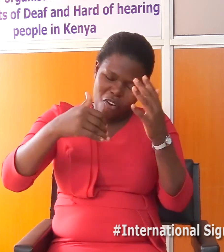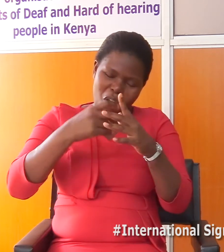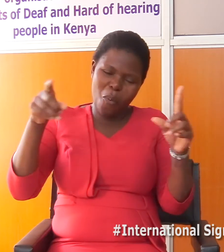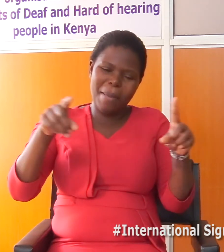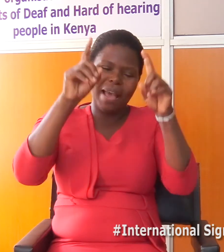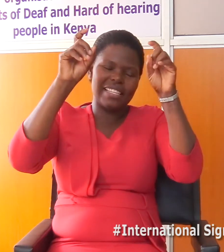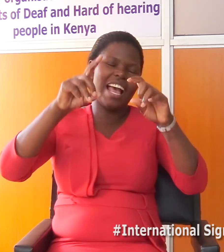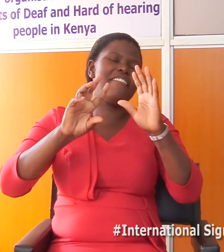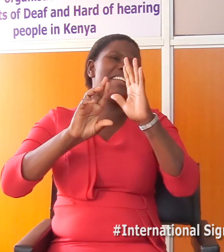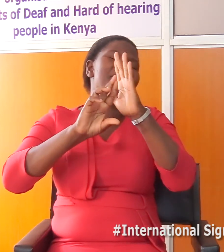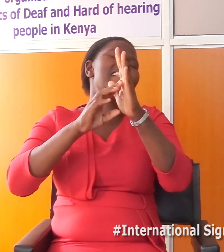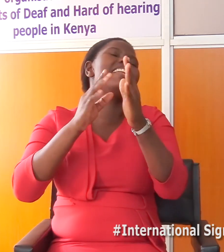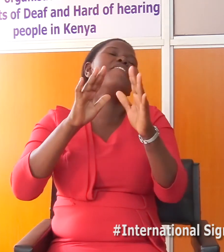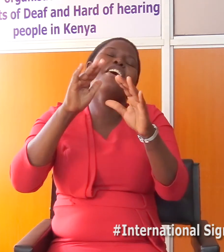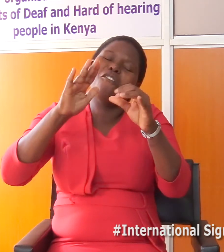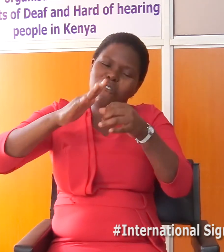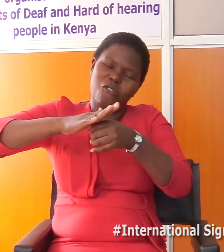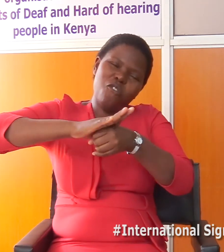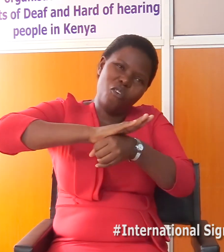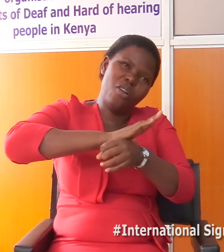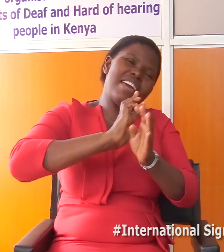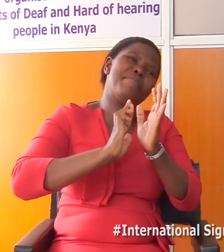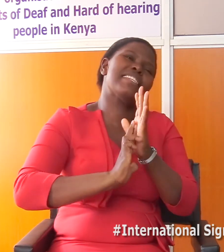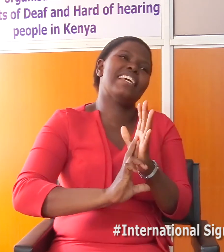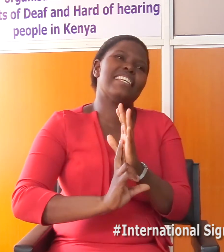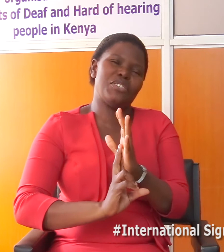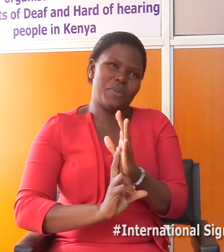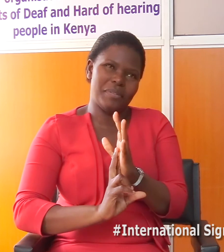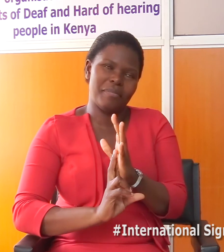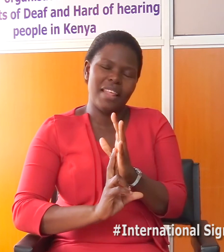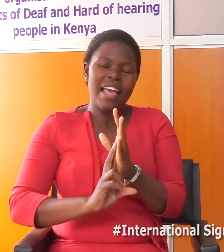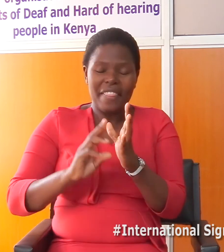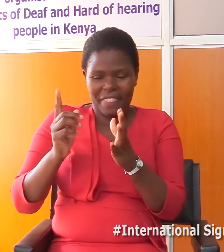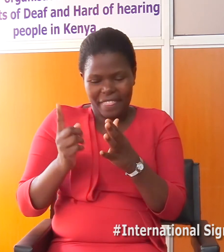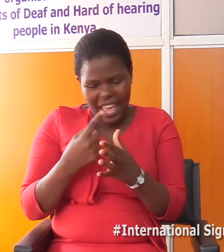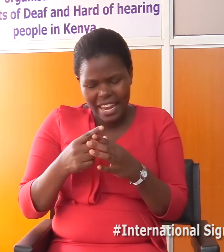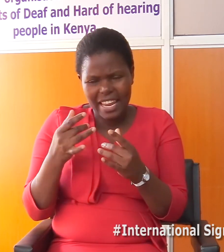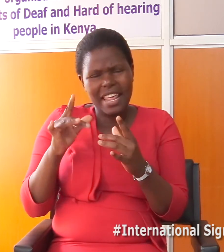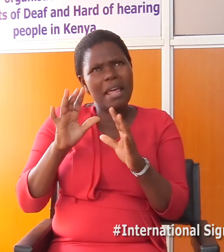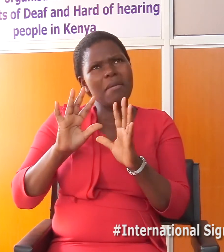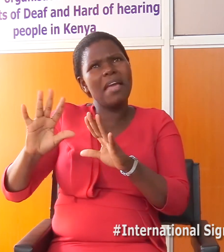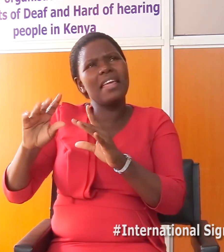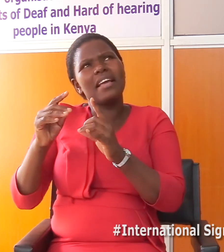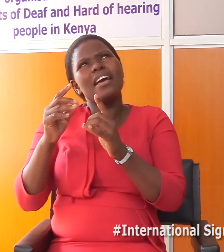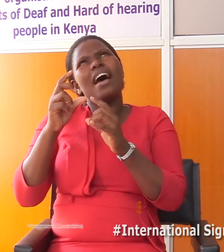say I don't feel it is true, but it's not true actually, that these people maybe they do represent